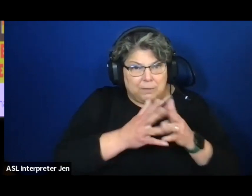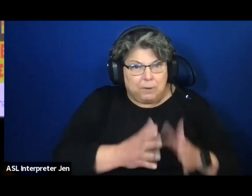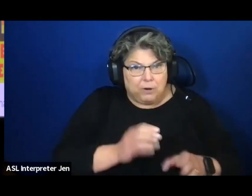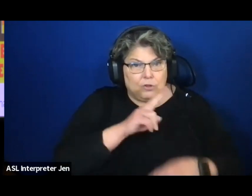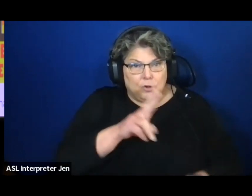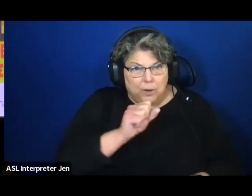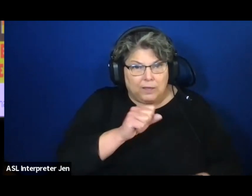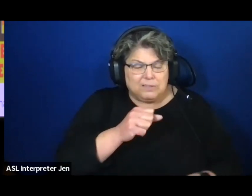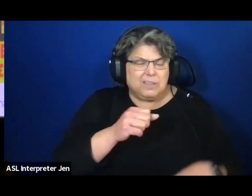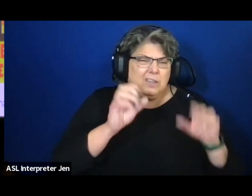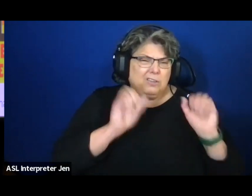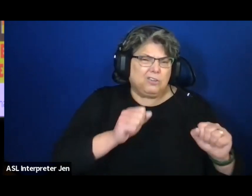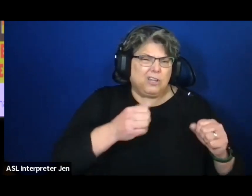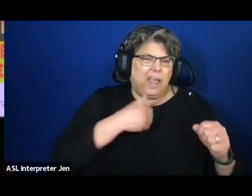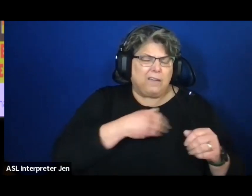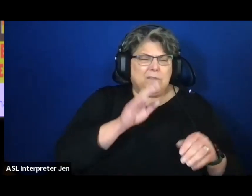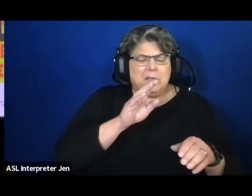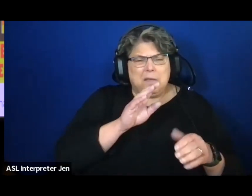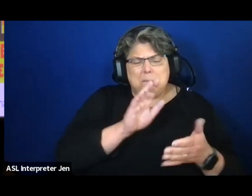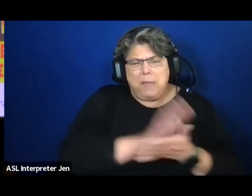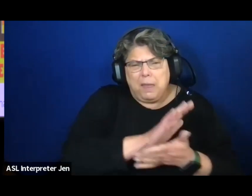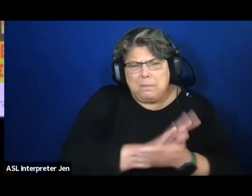and the packaging industry for Amazon.